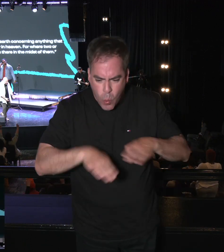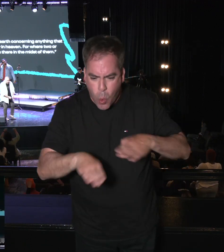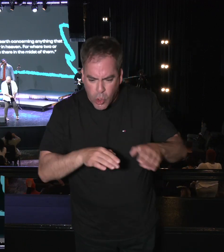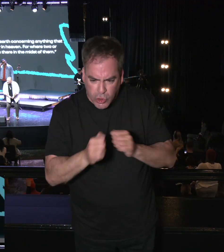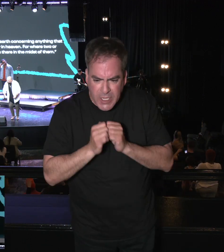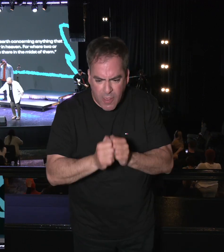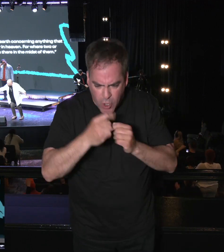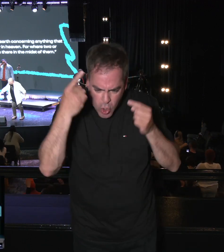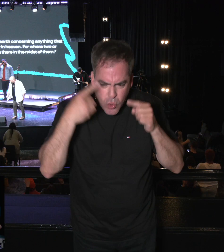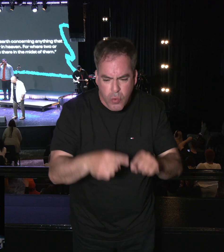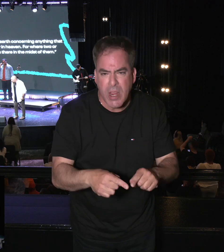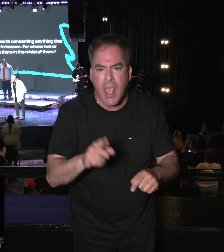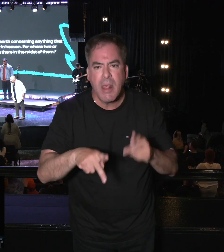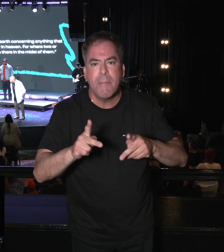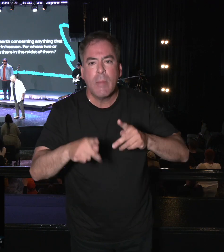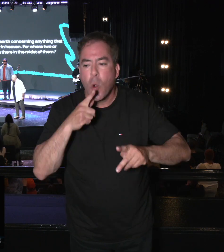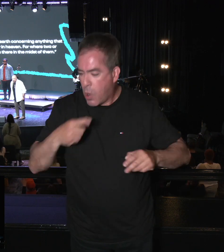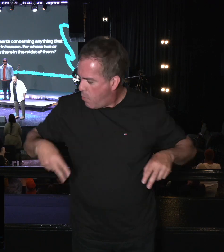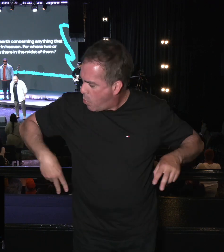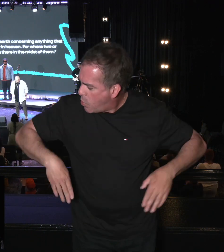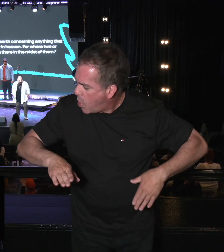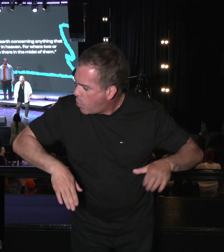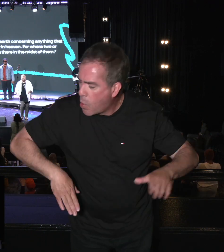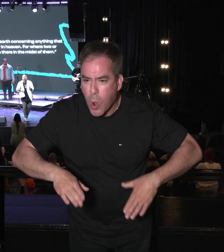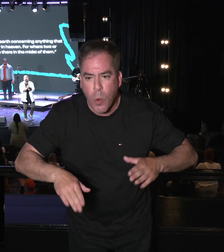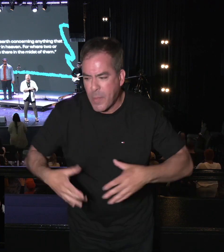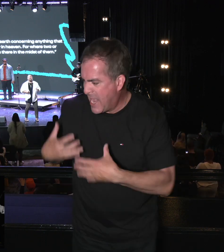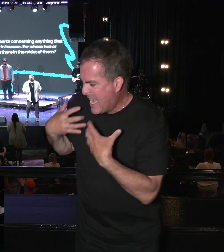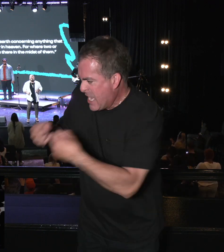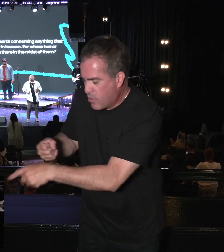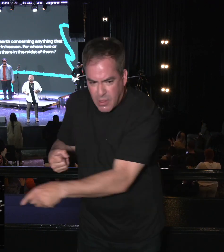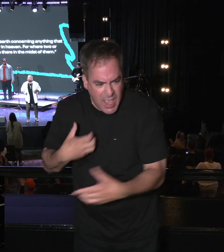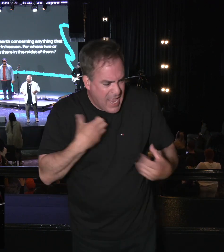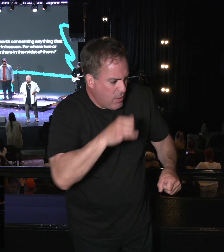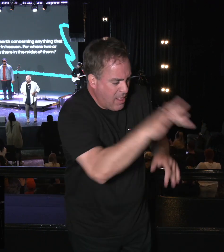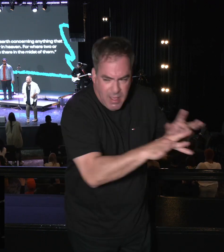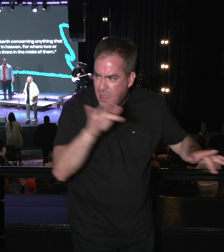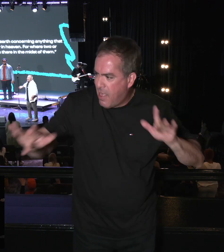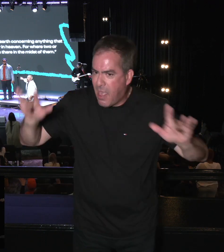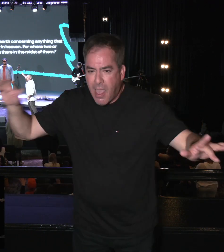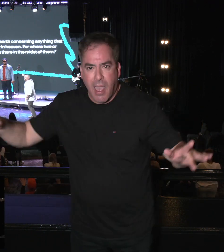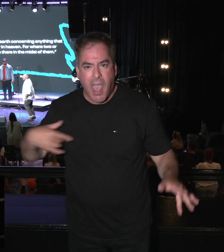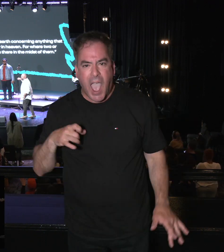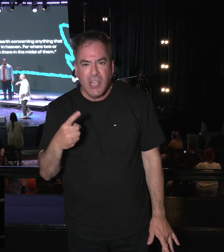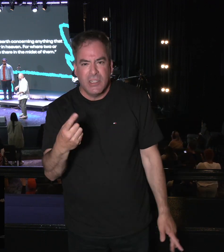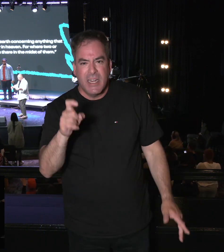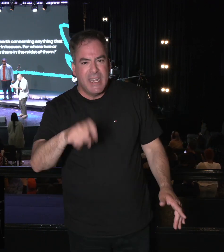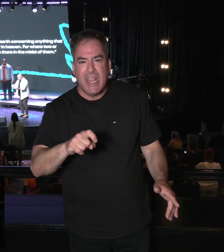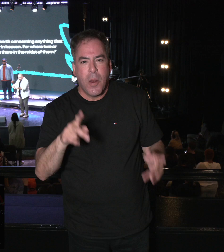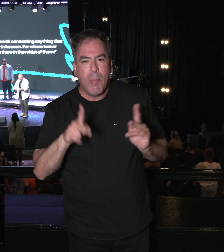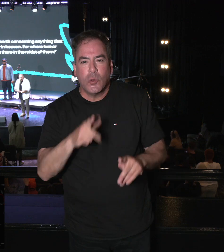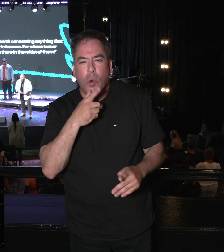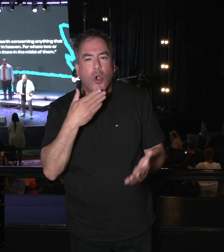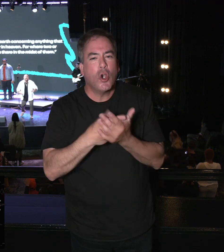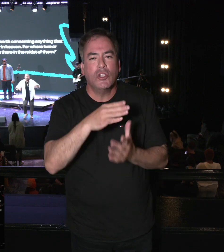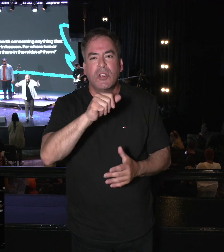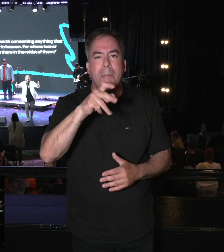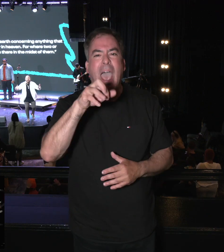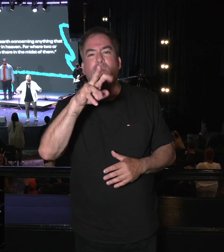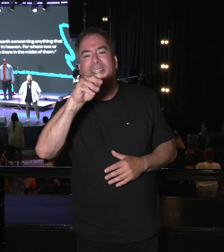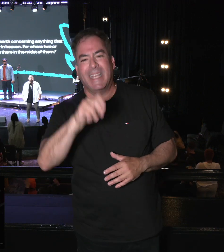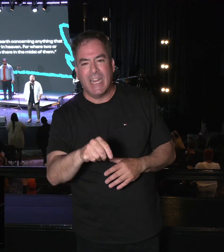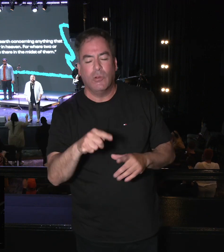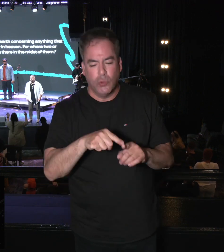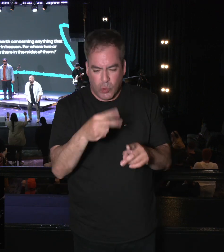and agree. And some people are going to get healed along the way. Oh, I just need a Good Samaritan and a hotel owner to team up and